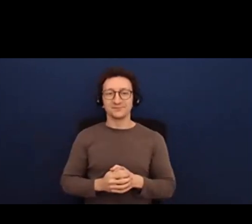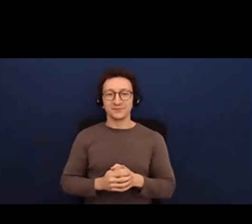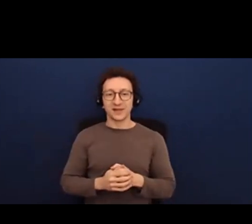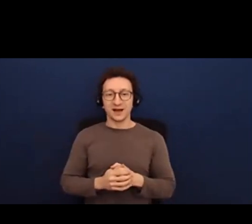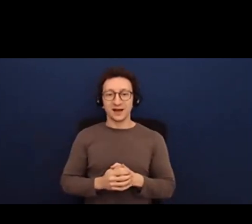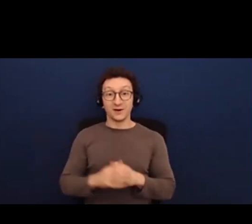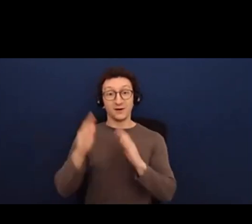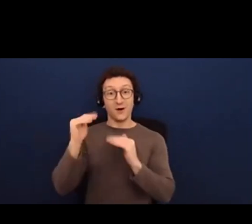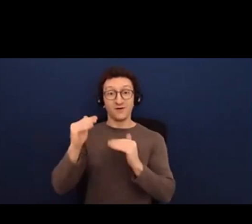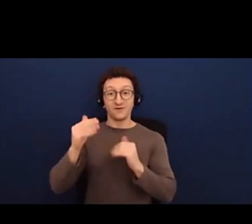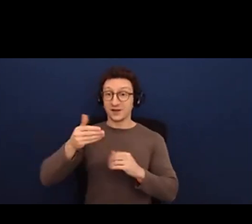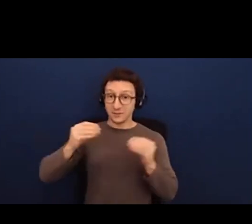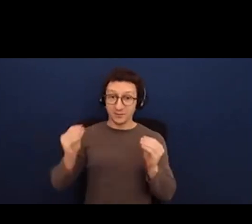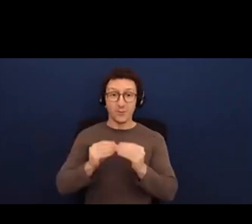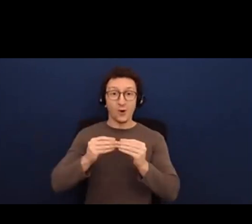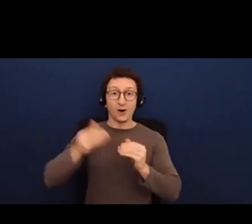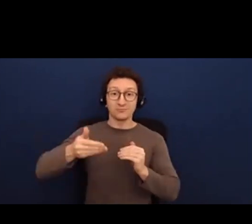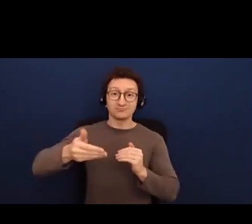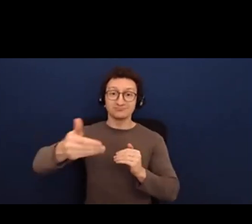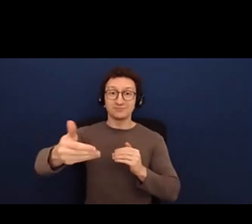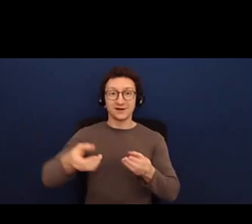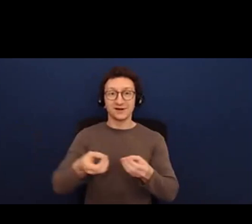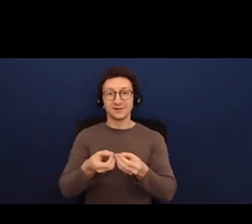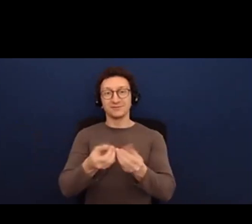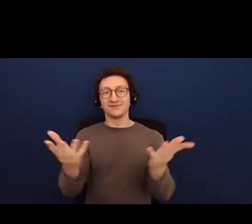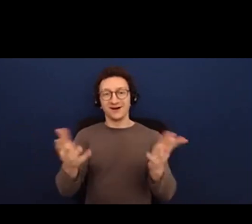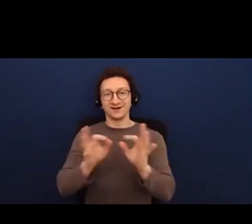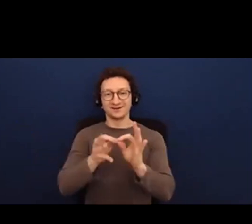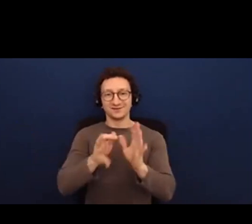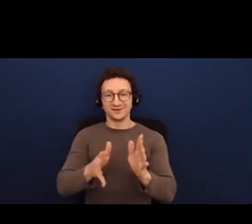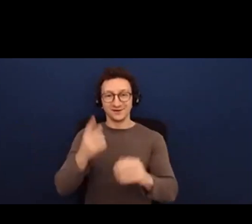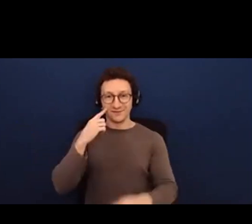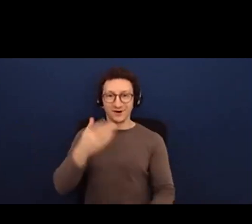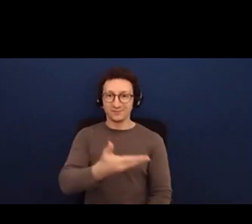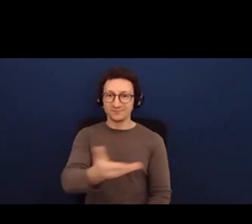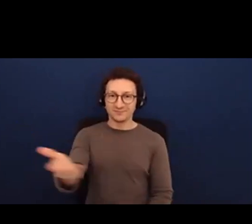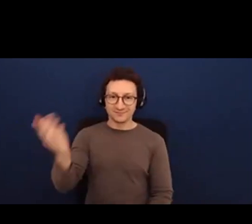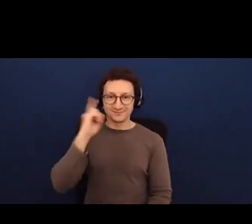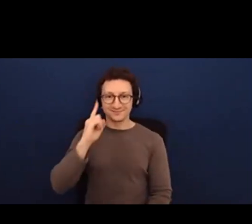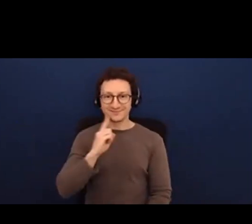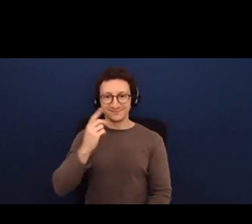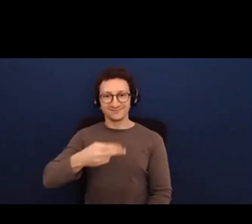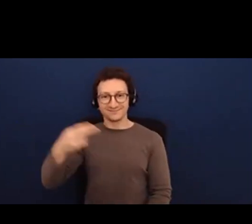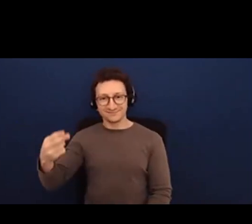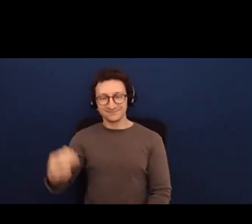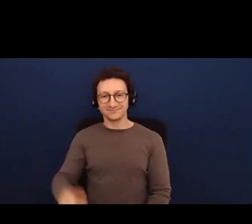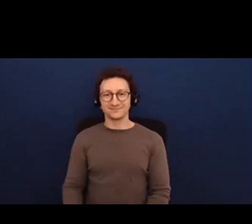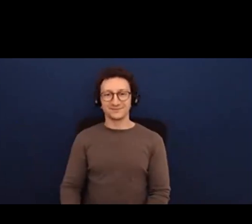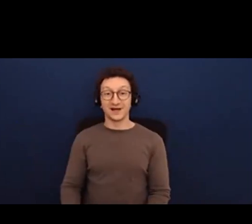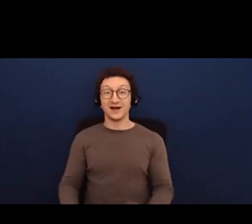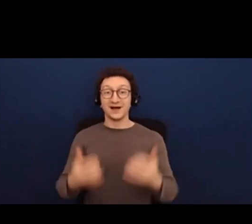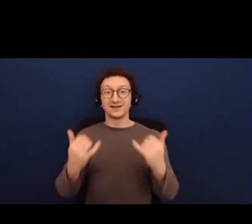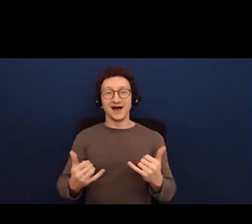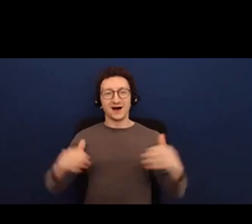We hope to be able to offer the same service in the future. Mel, I'll pass it off to you. The only thing I want to